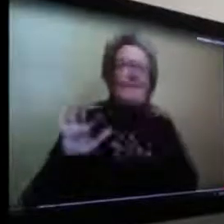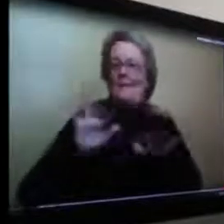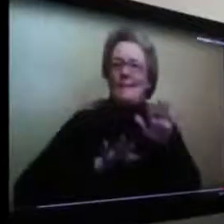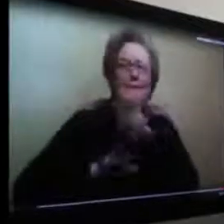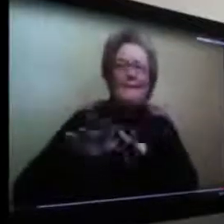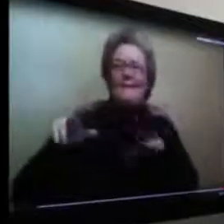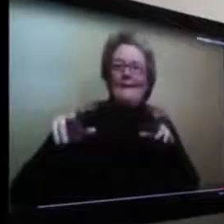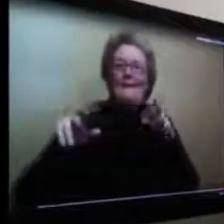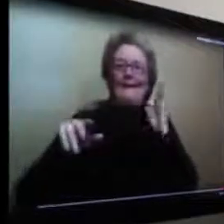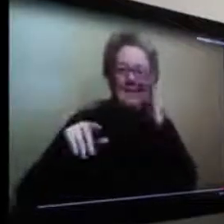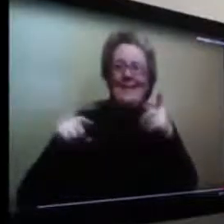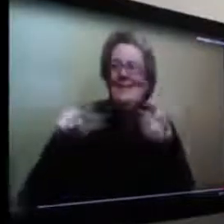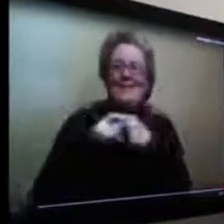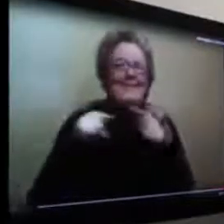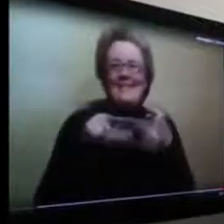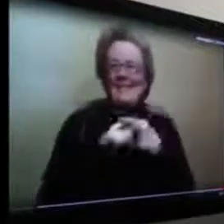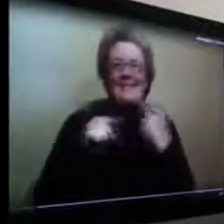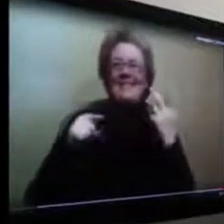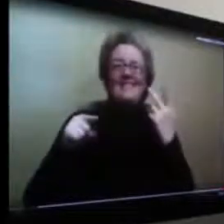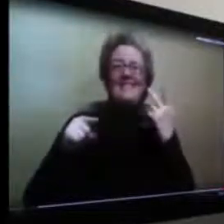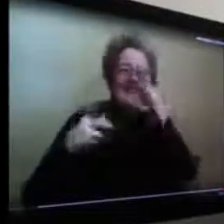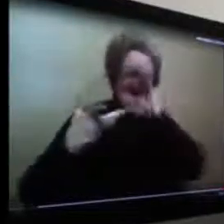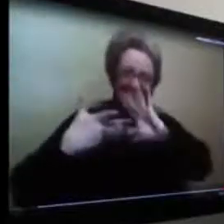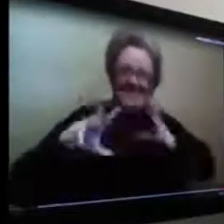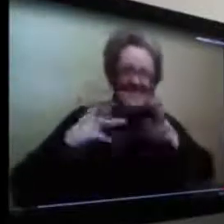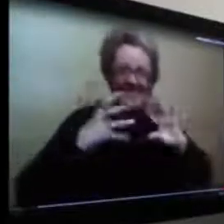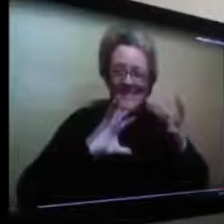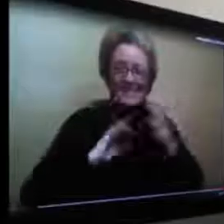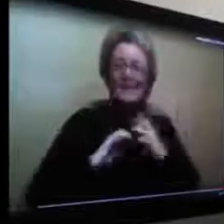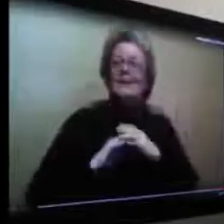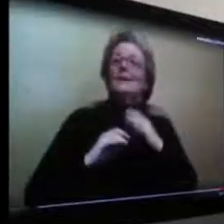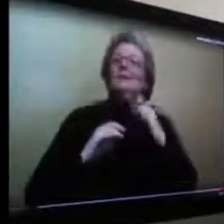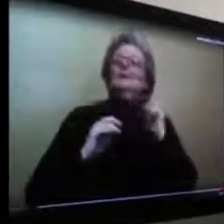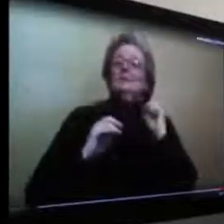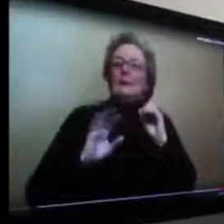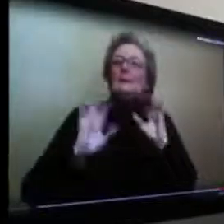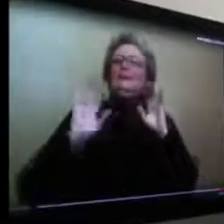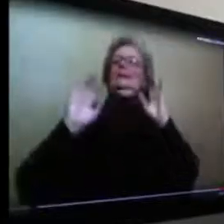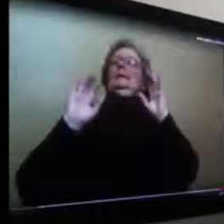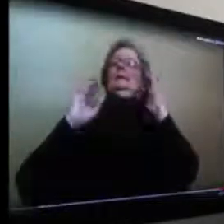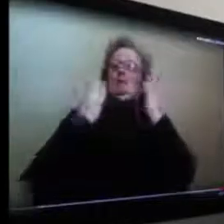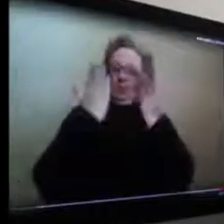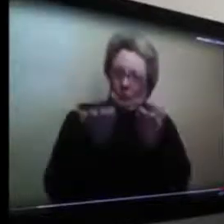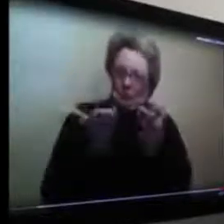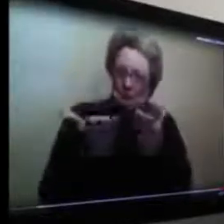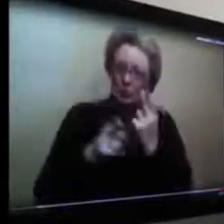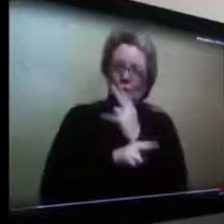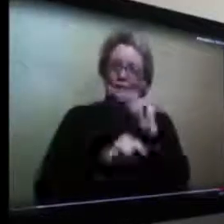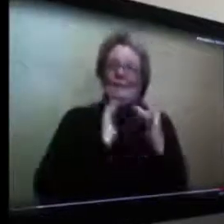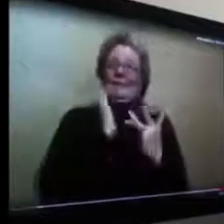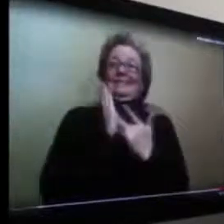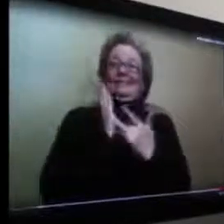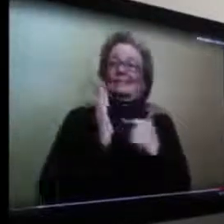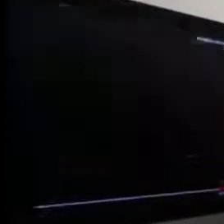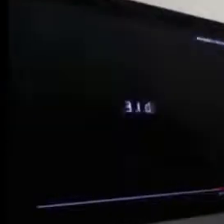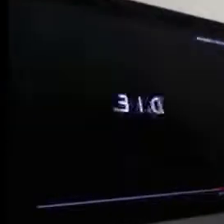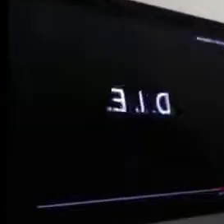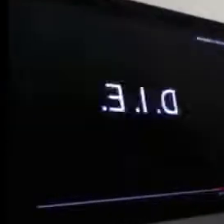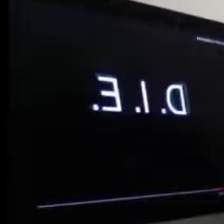Now, once you're in a situation, sometimes there's going to be conflicts or misunderstandings. So I'd like to suggest you